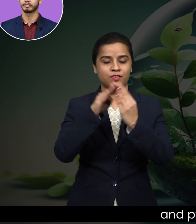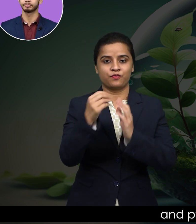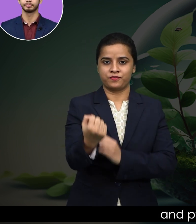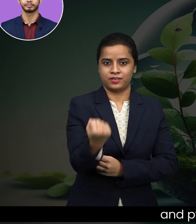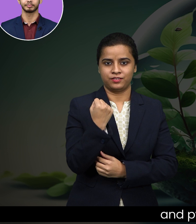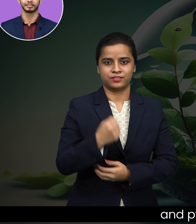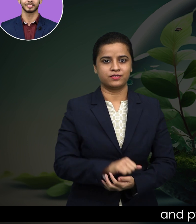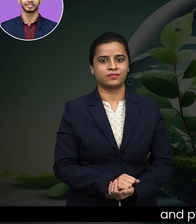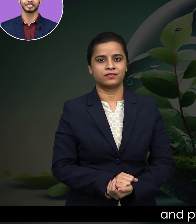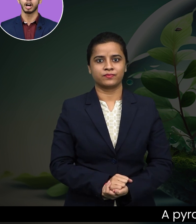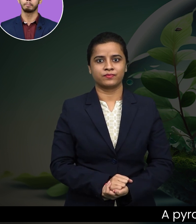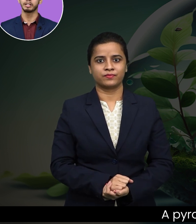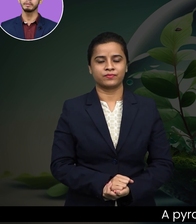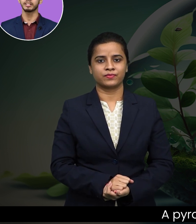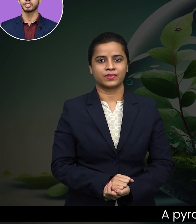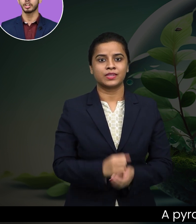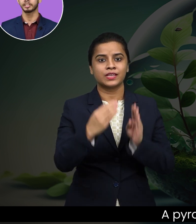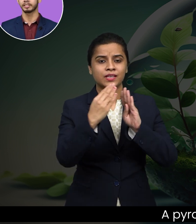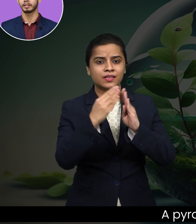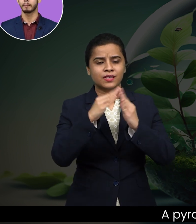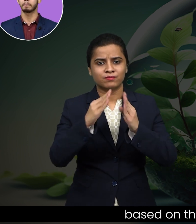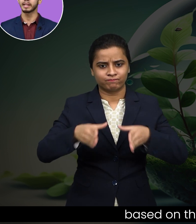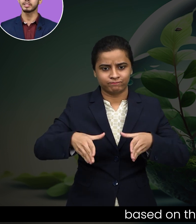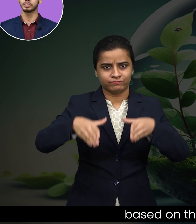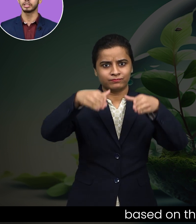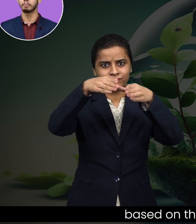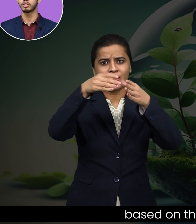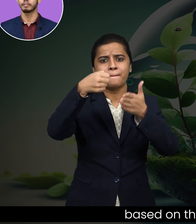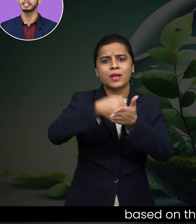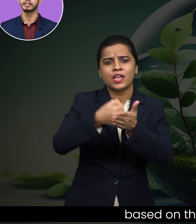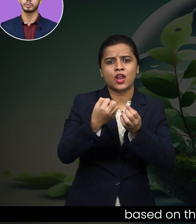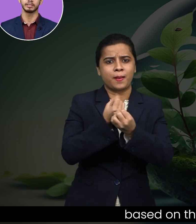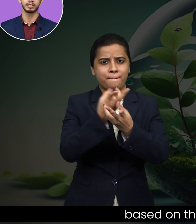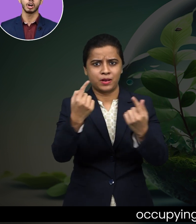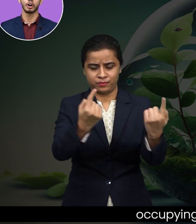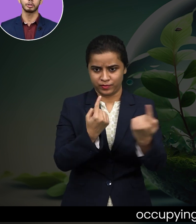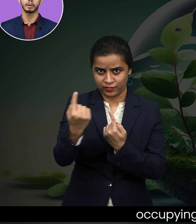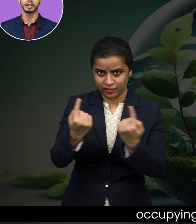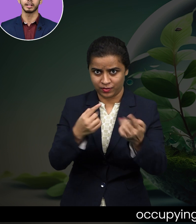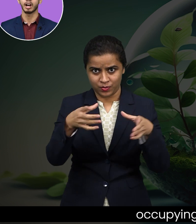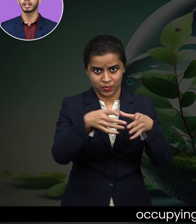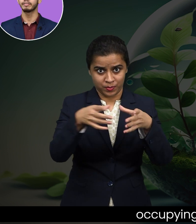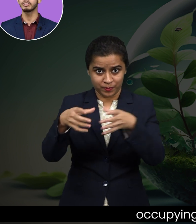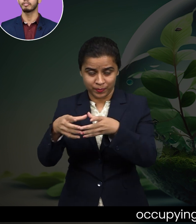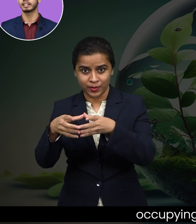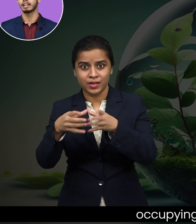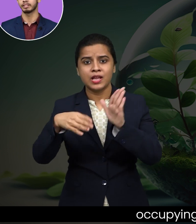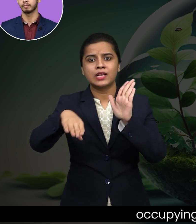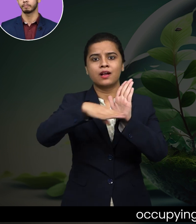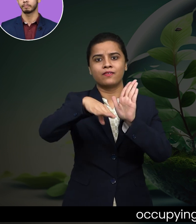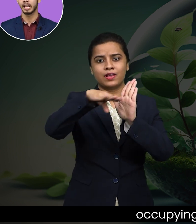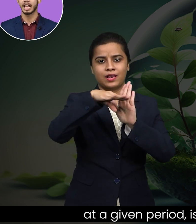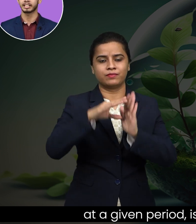energy. A pyramid constructed based on the number of individuals occupying a given trophic